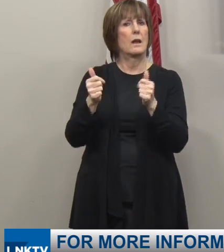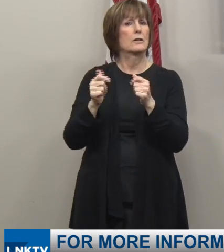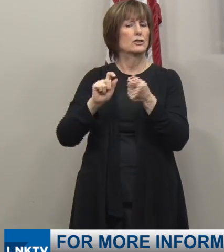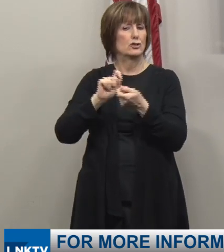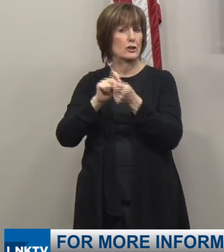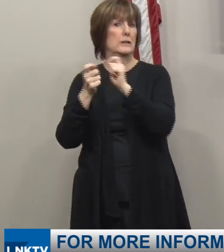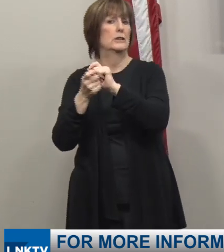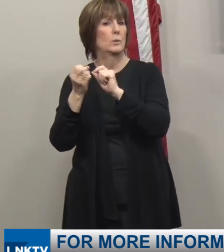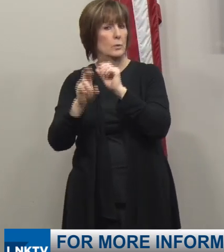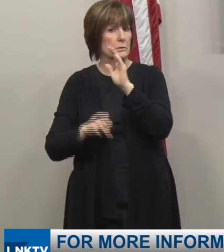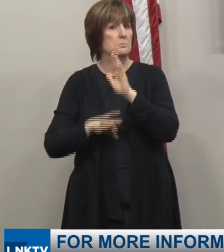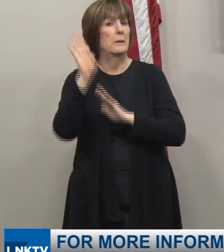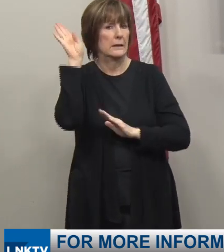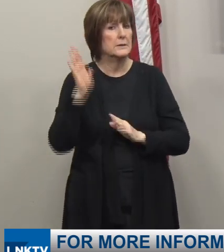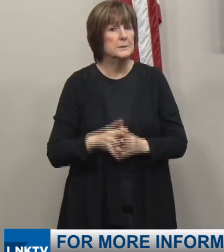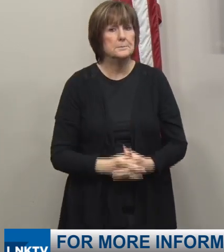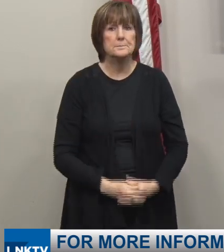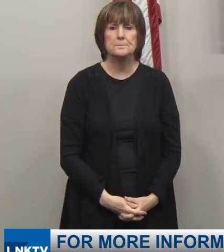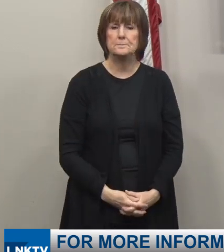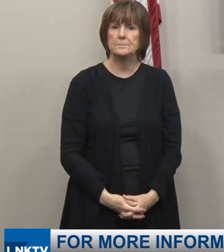or spikes.